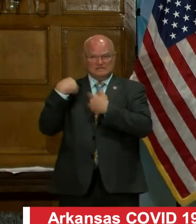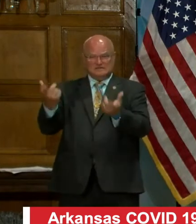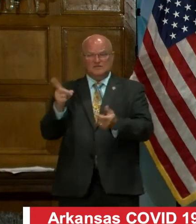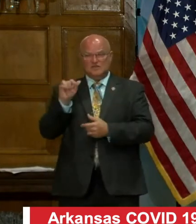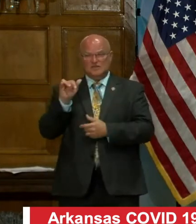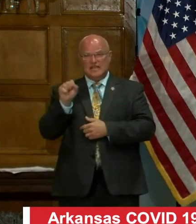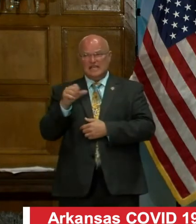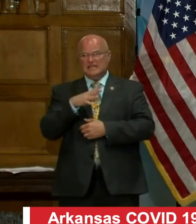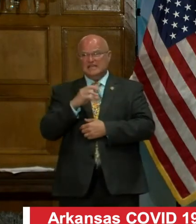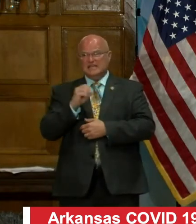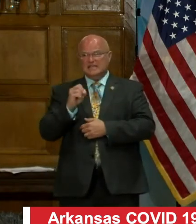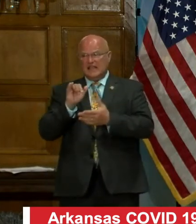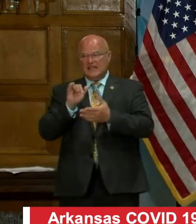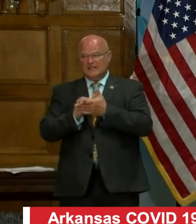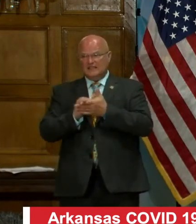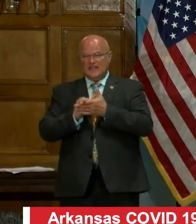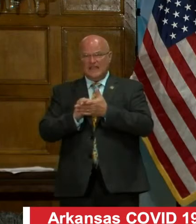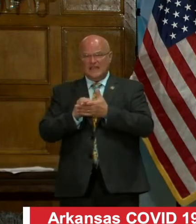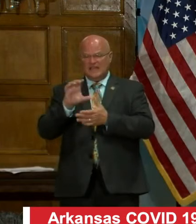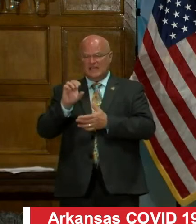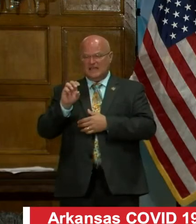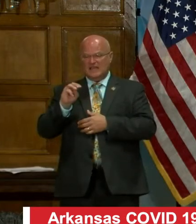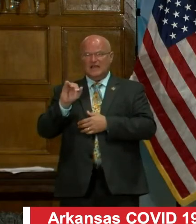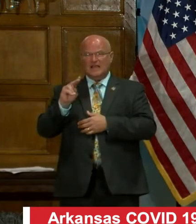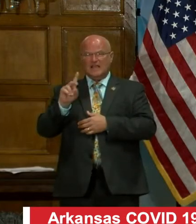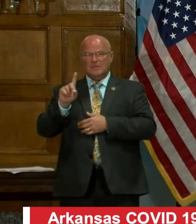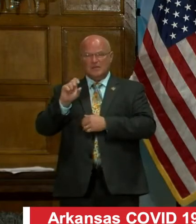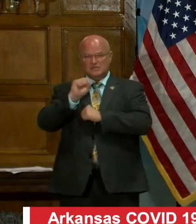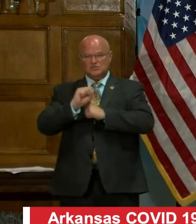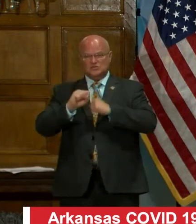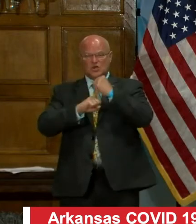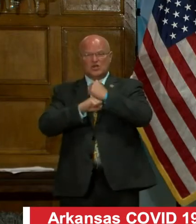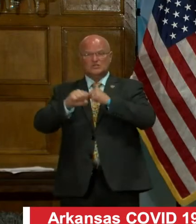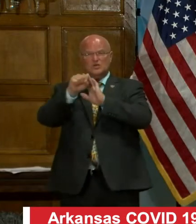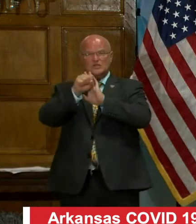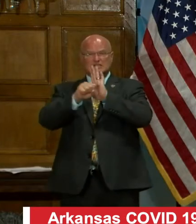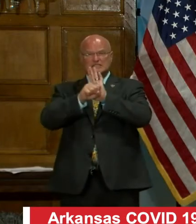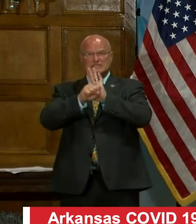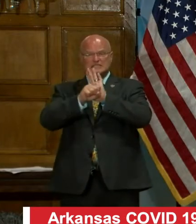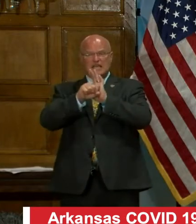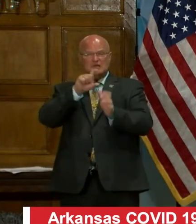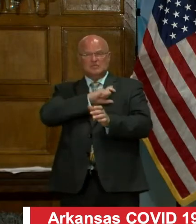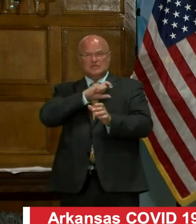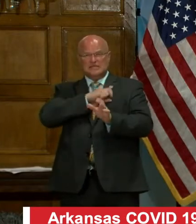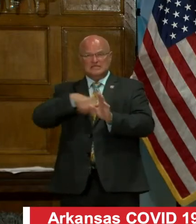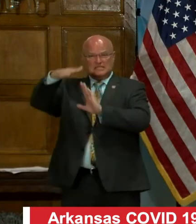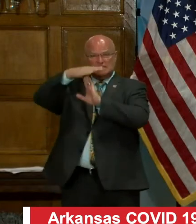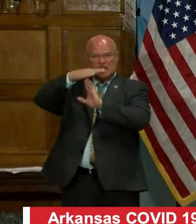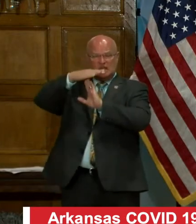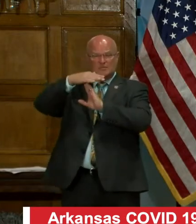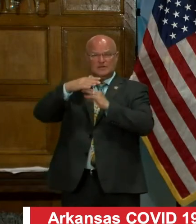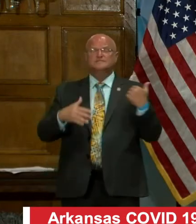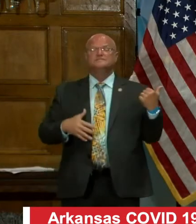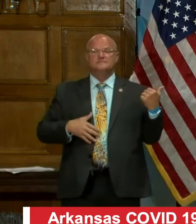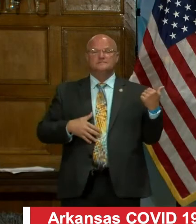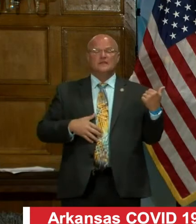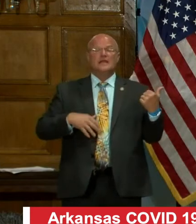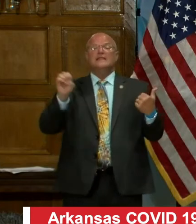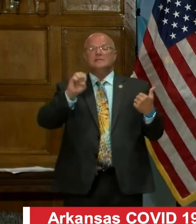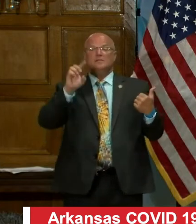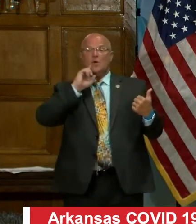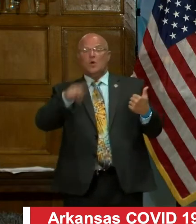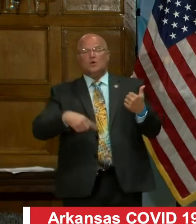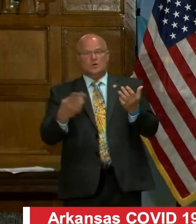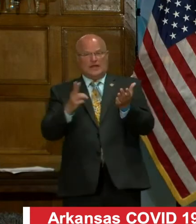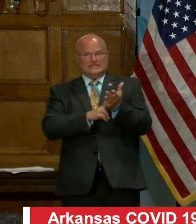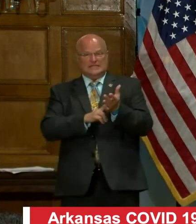couple of days? And is that command structure that you set up with state police on top, is that remaining in place in Little Rock? The emergency order